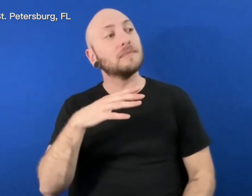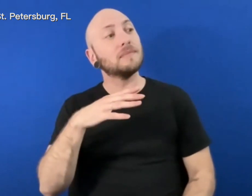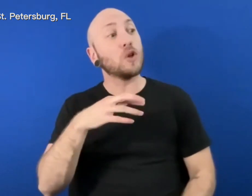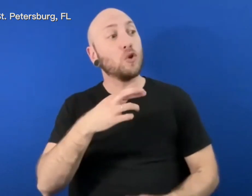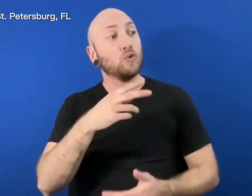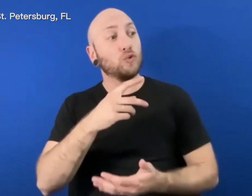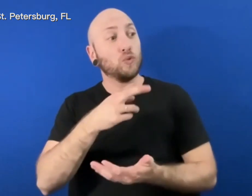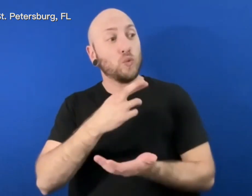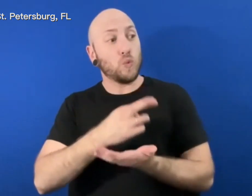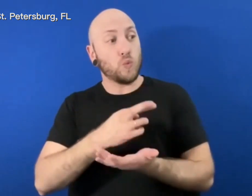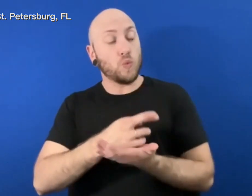If you could,